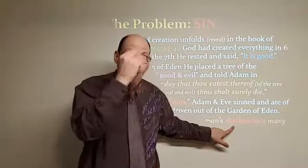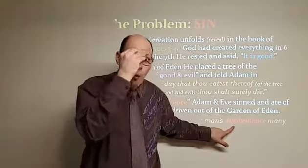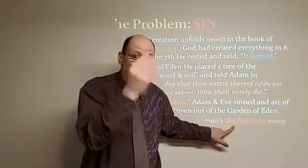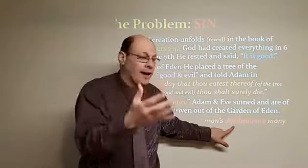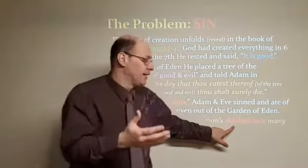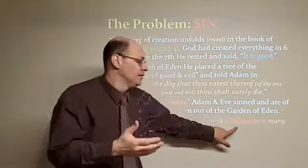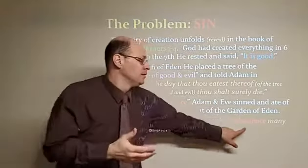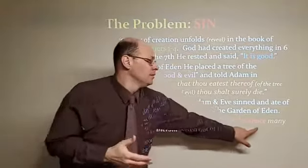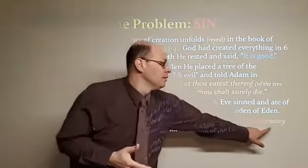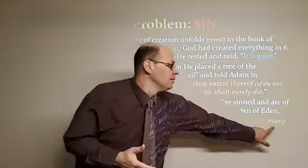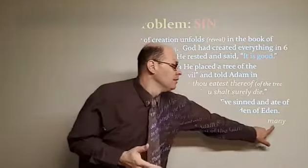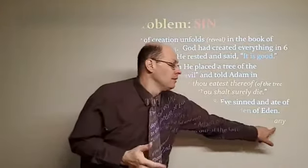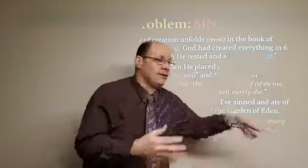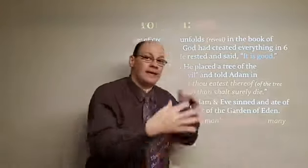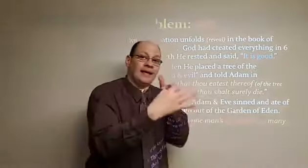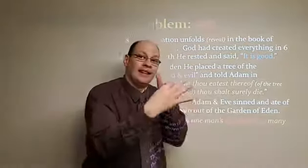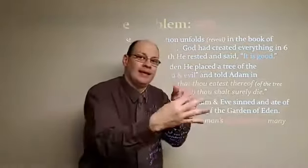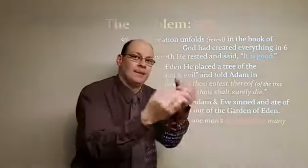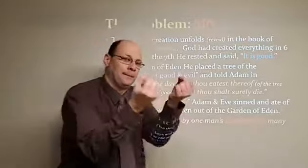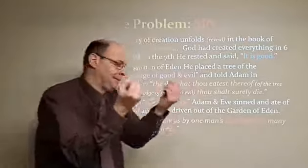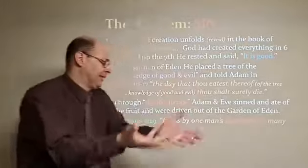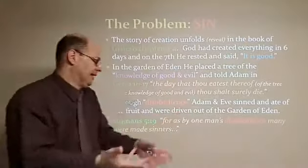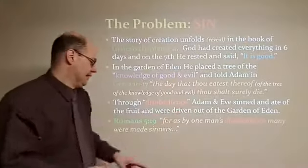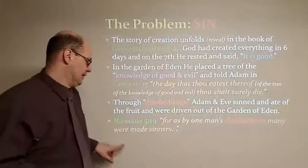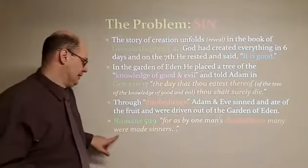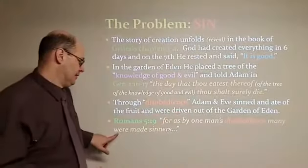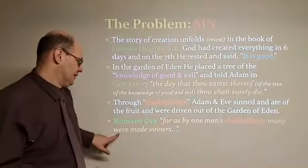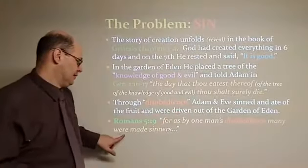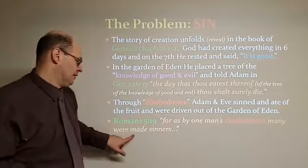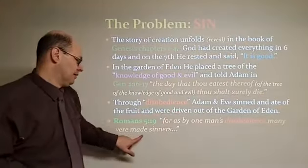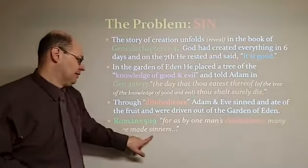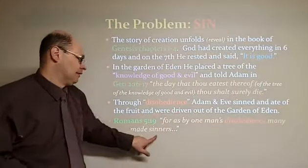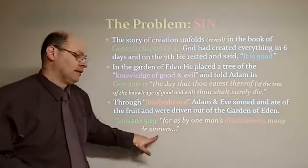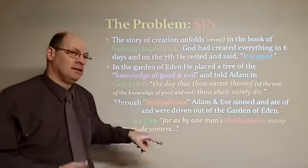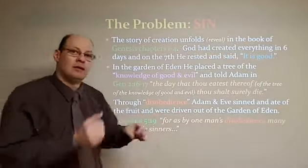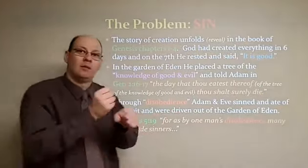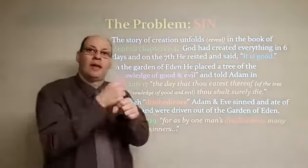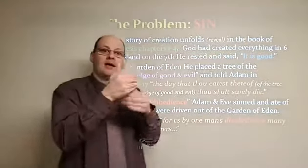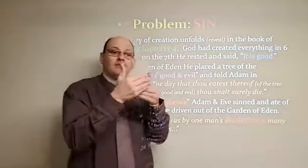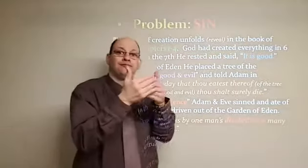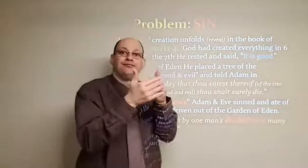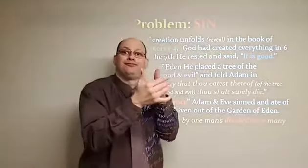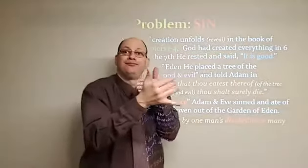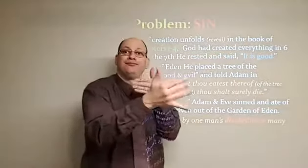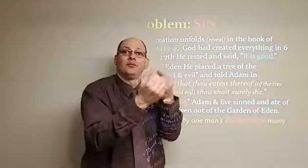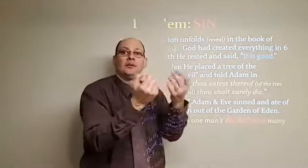we know that this man is in reference to Adam it says many were made sinners